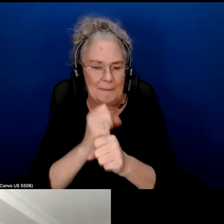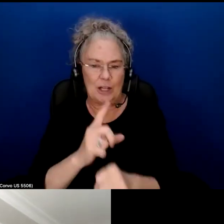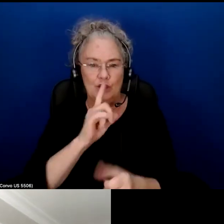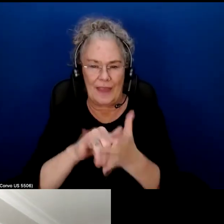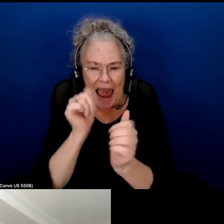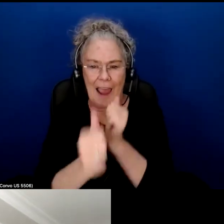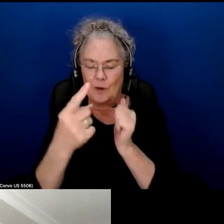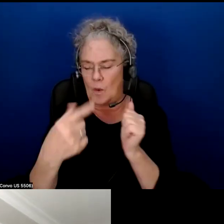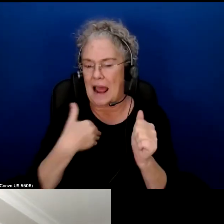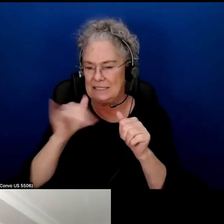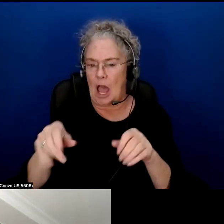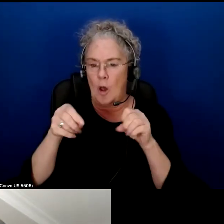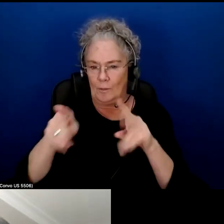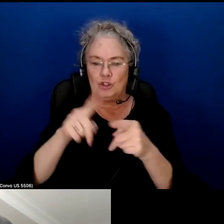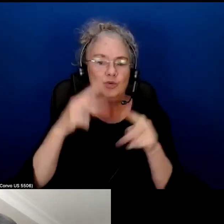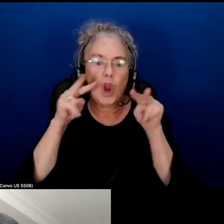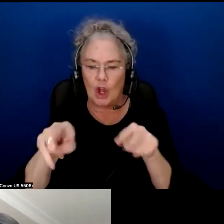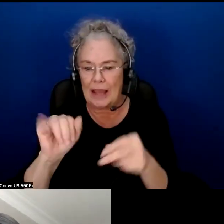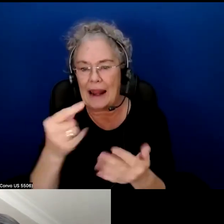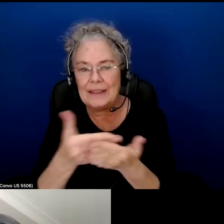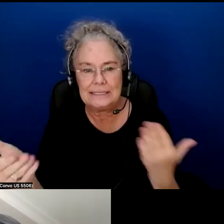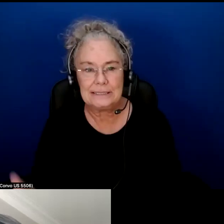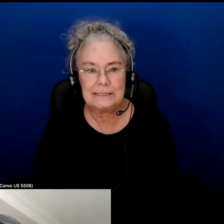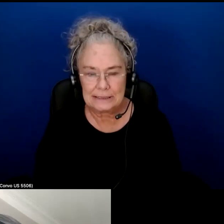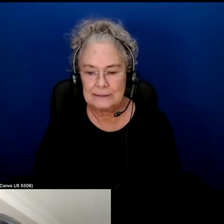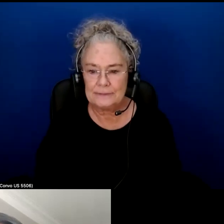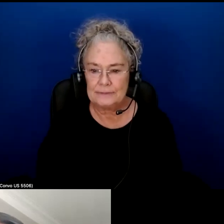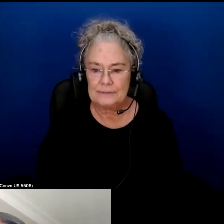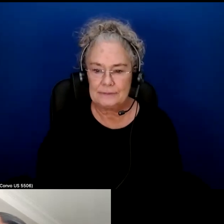everybody has an opportunity to take a look at things.